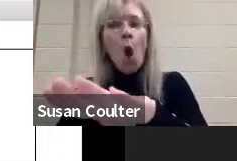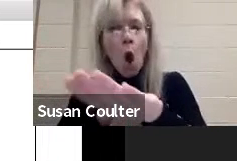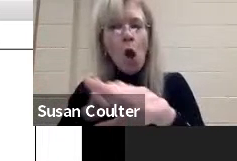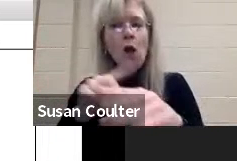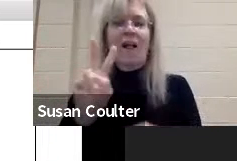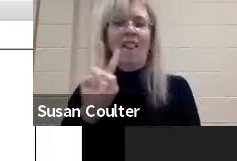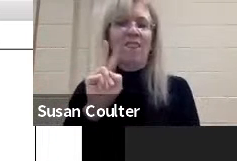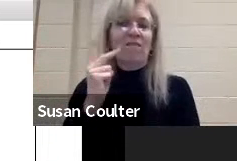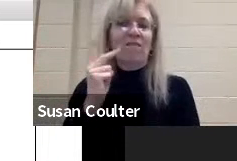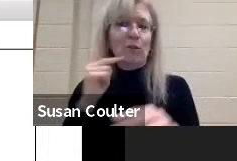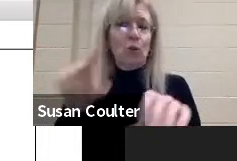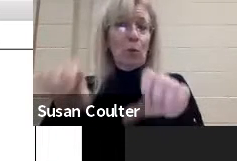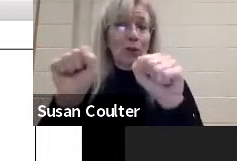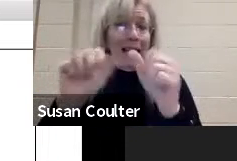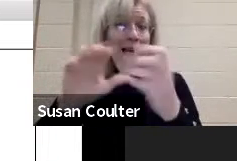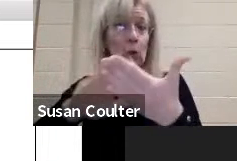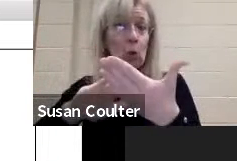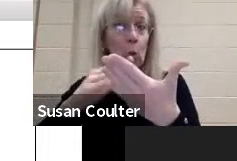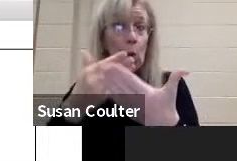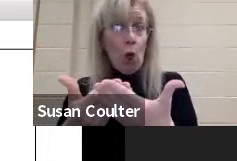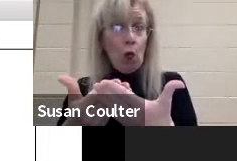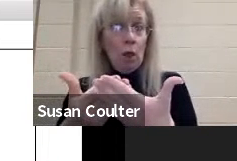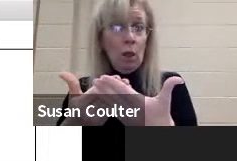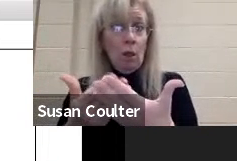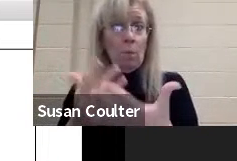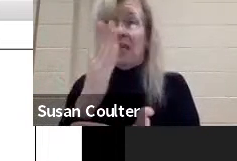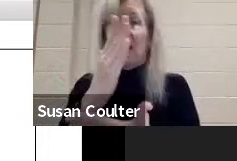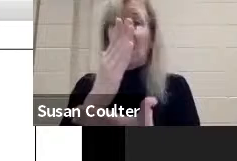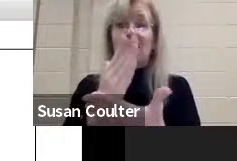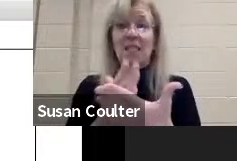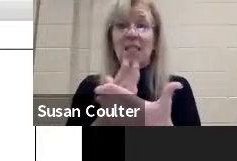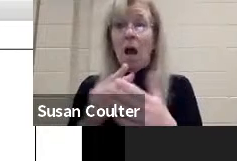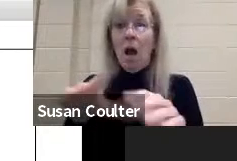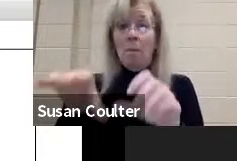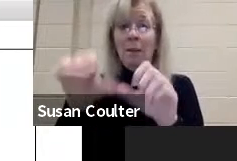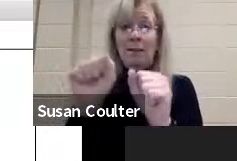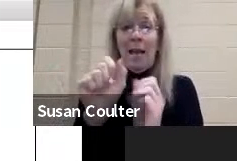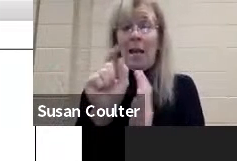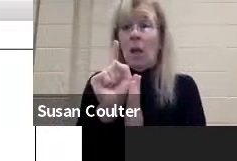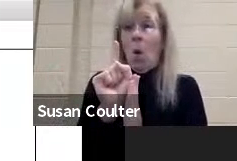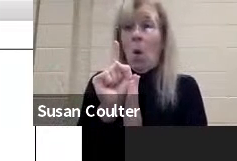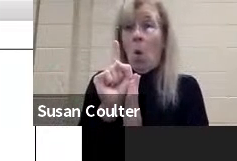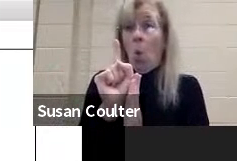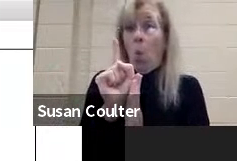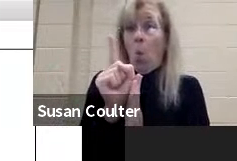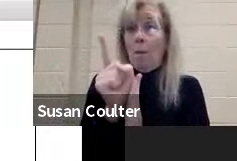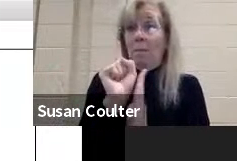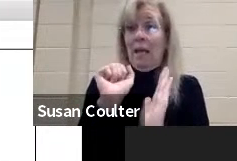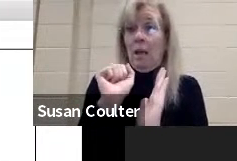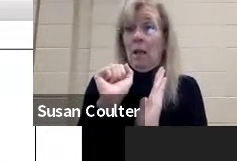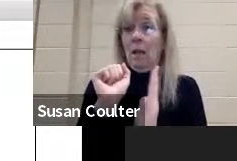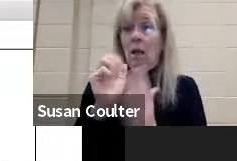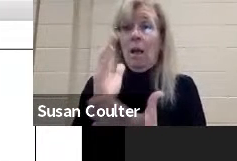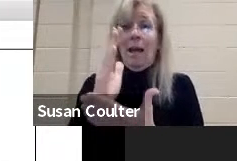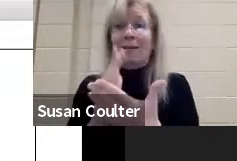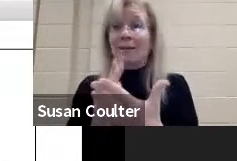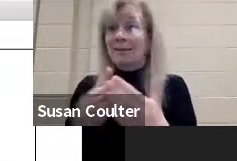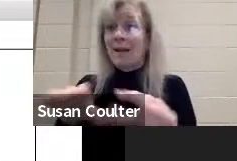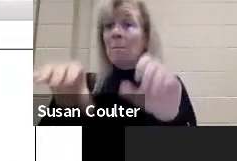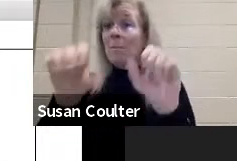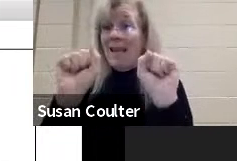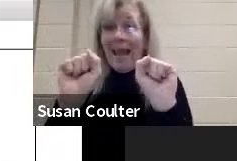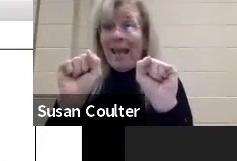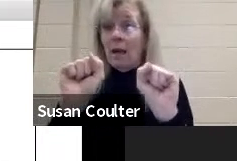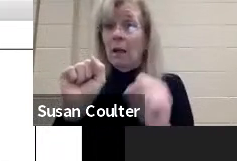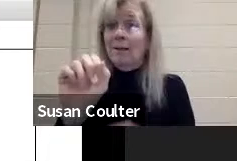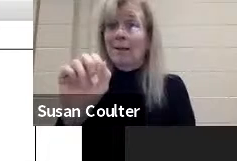how long the vegetables take to cook, because some take 1 minute and